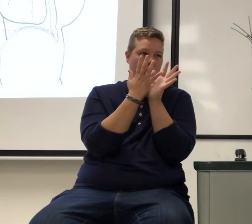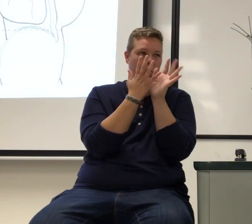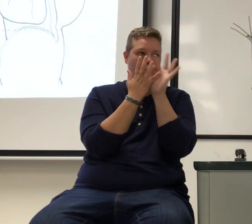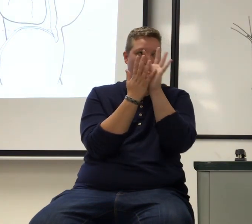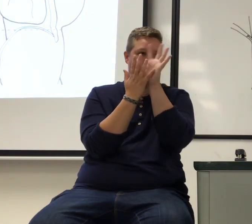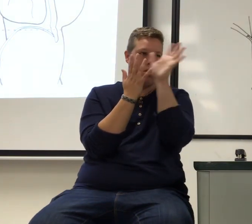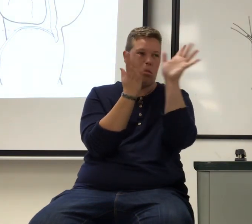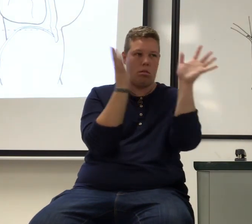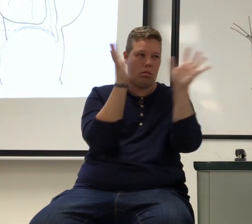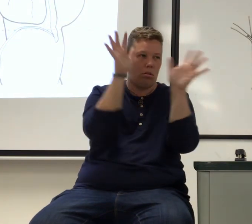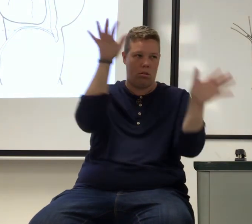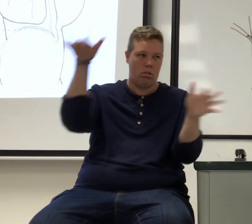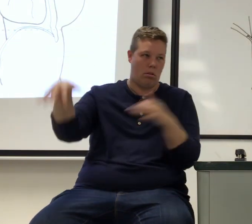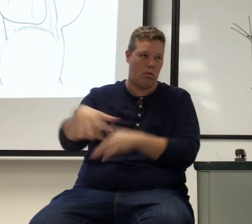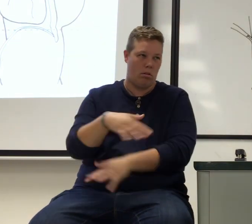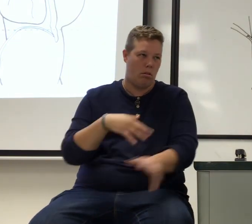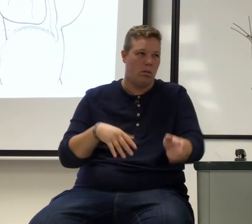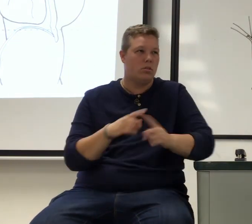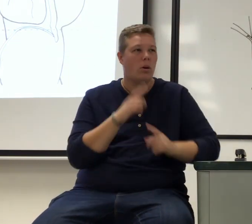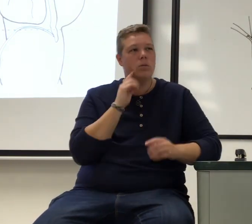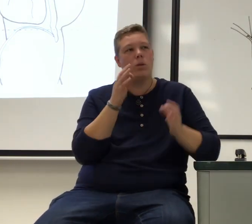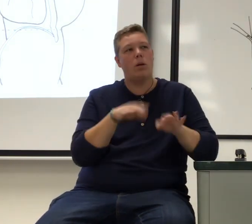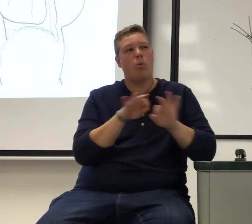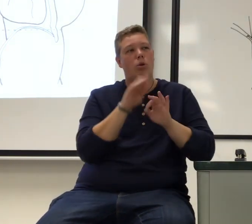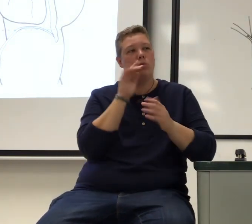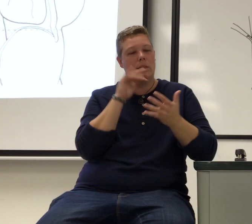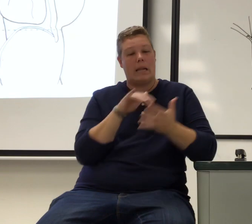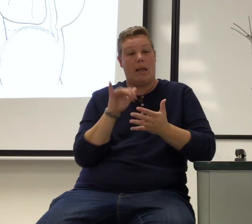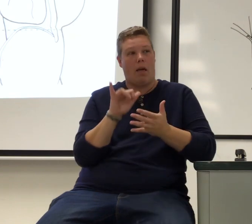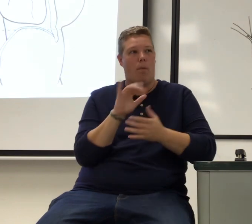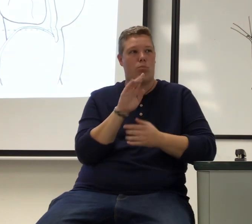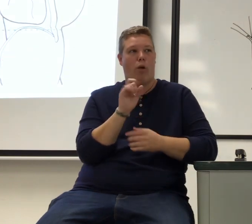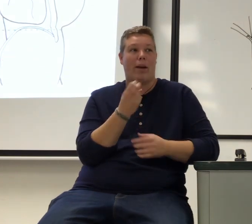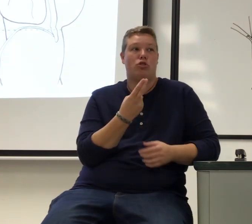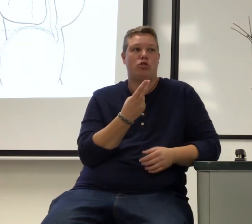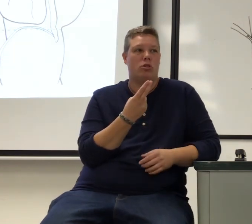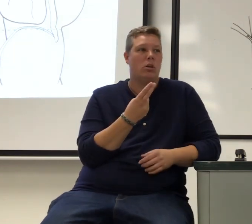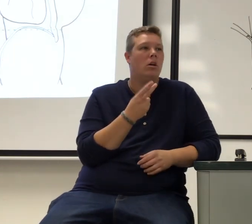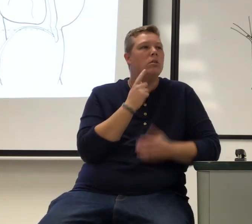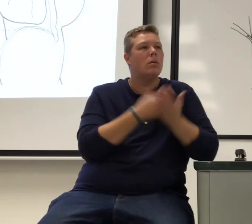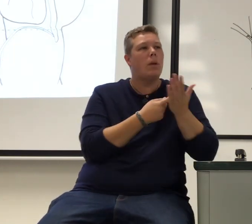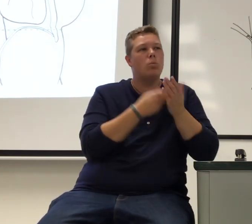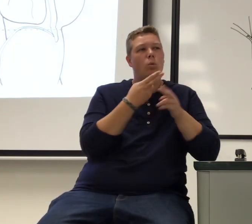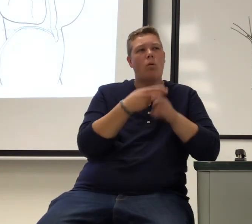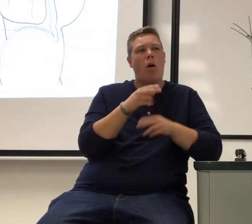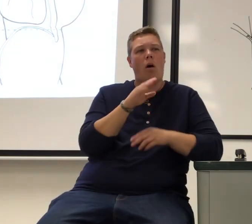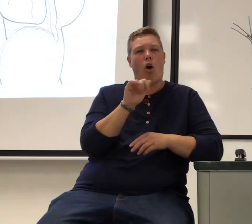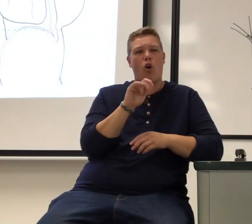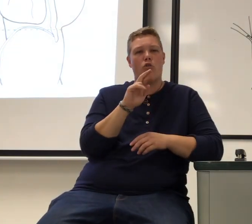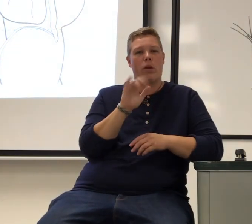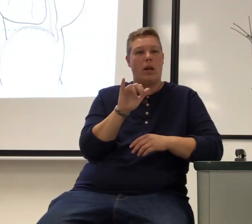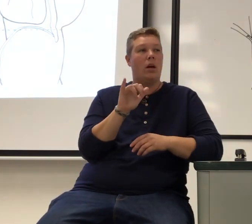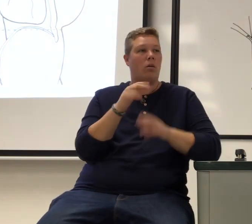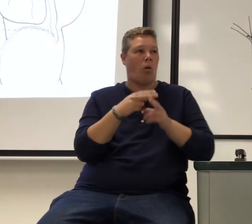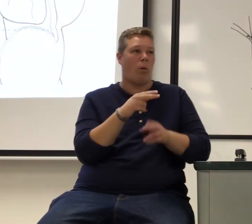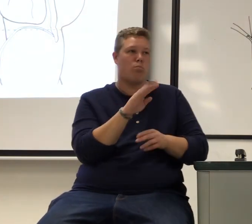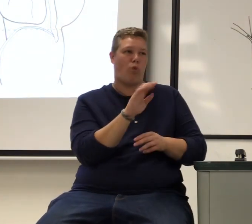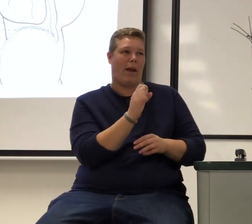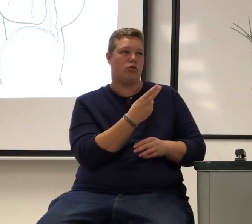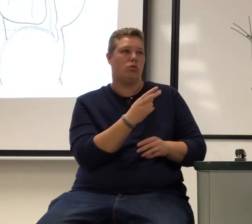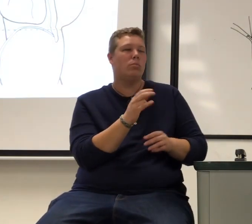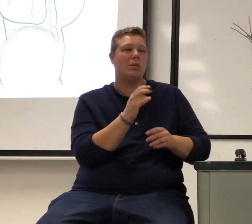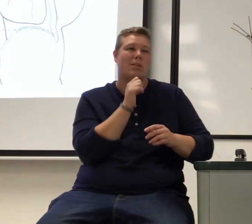distributed. So it's very important to study the branches. Now sometimes we call arteries branches, but don't be confused, it's the same